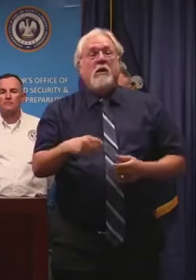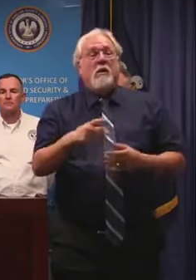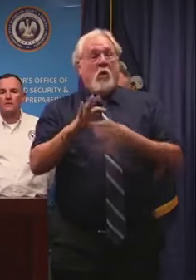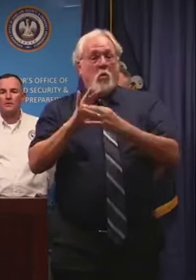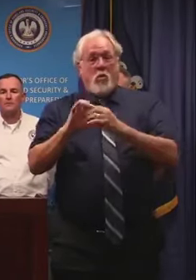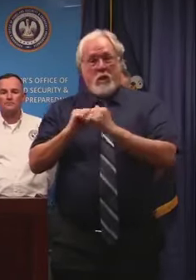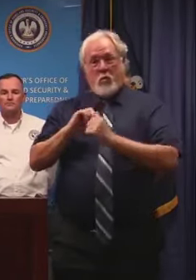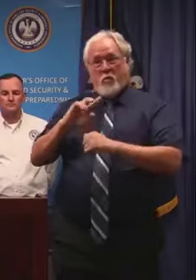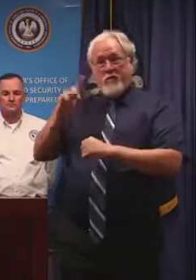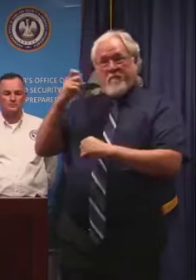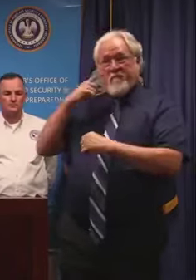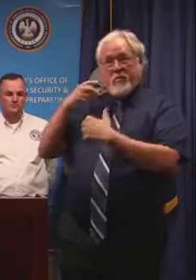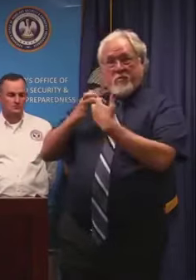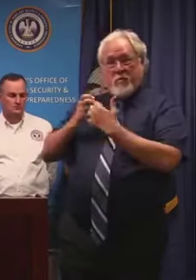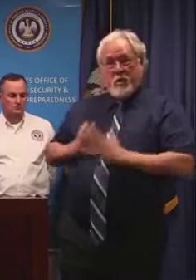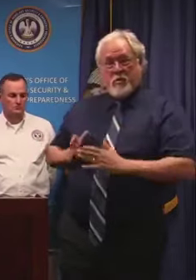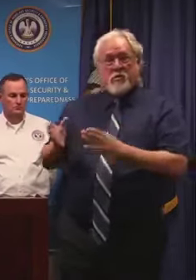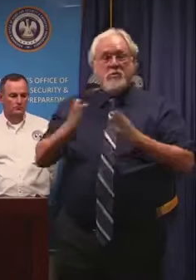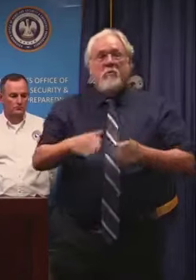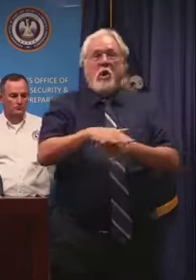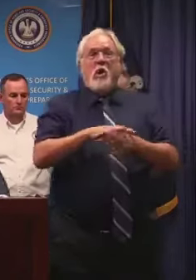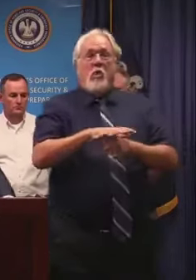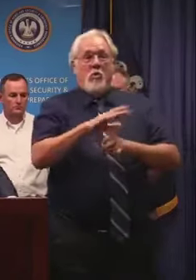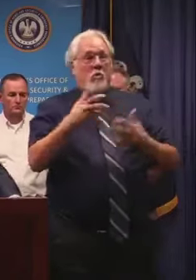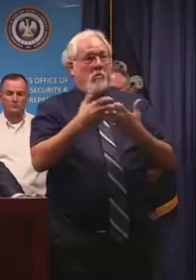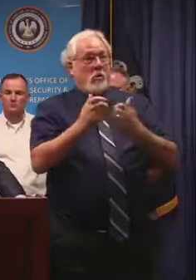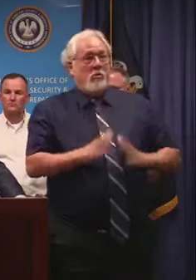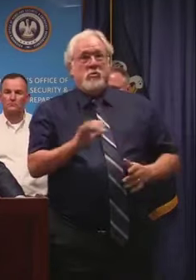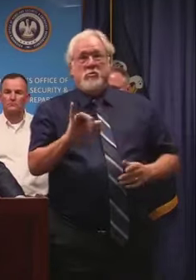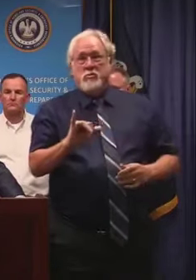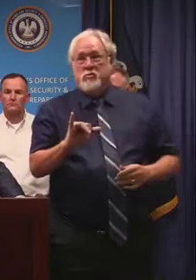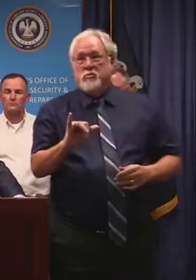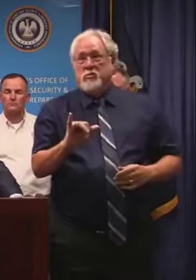coordinate with our federal partners, but also with local